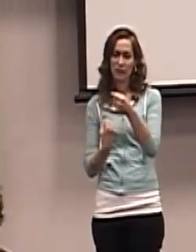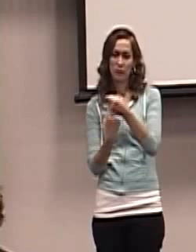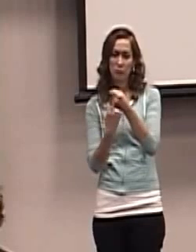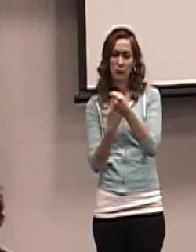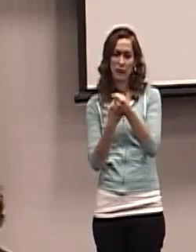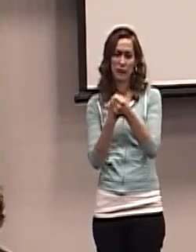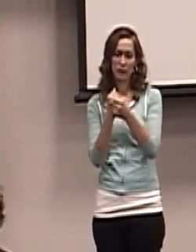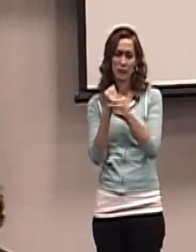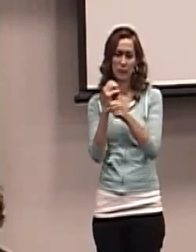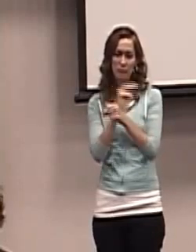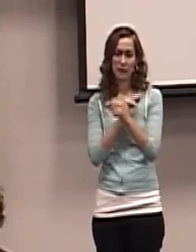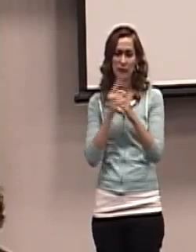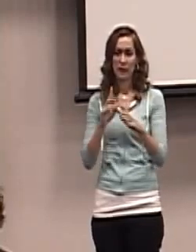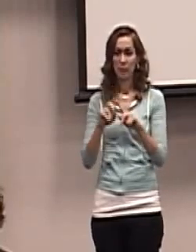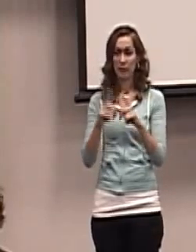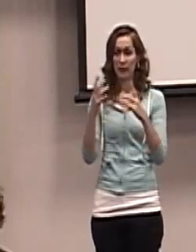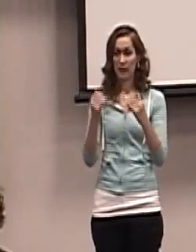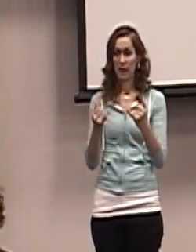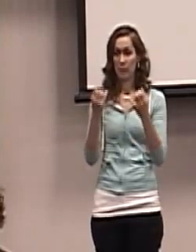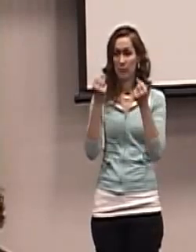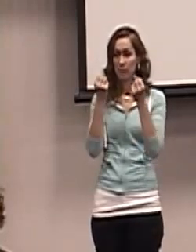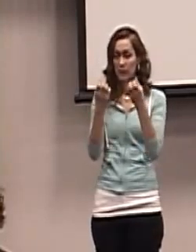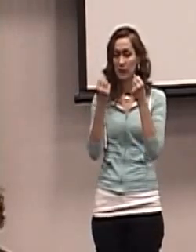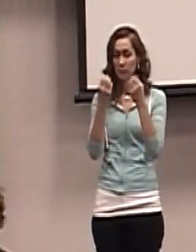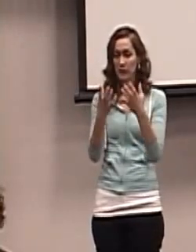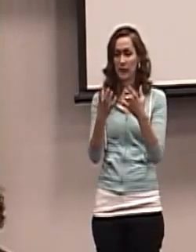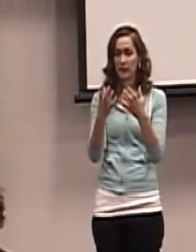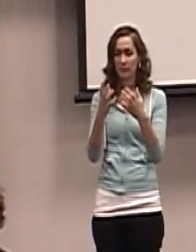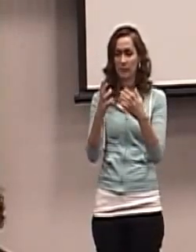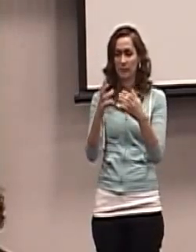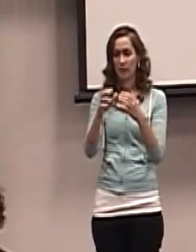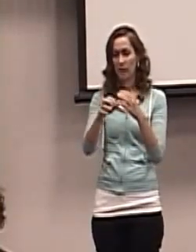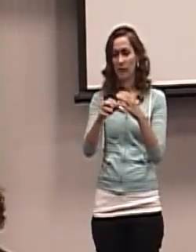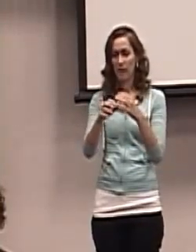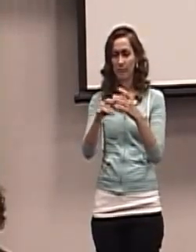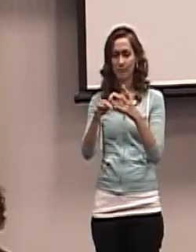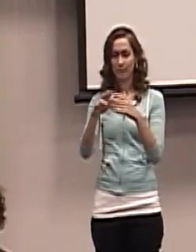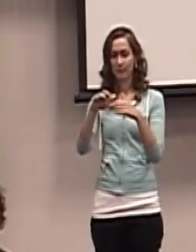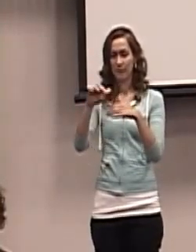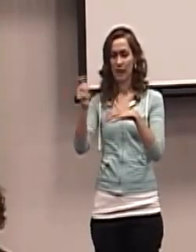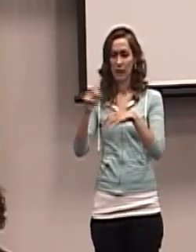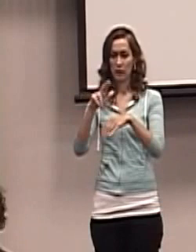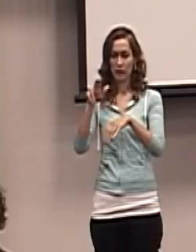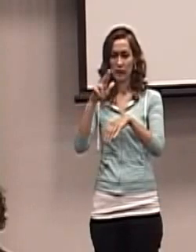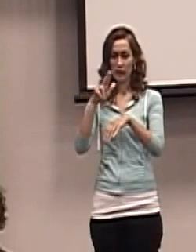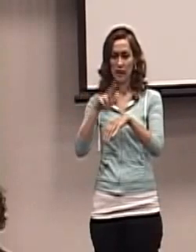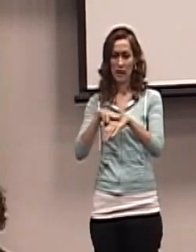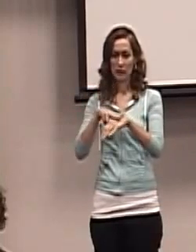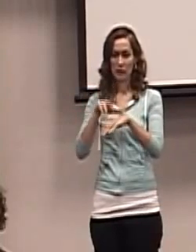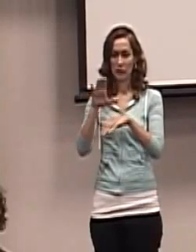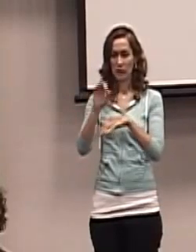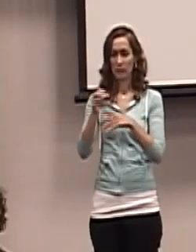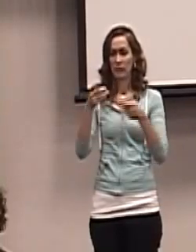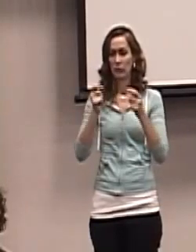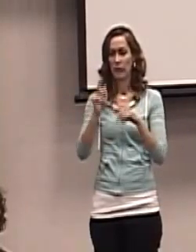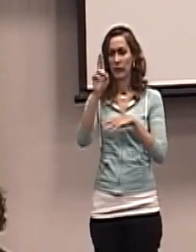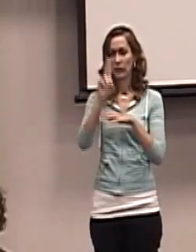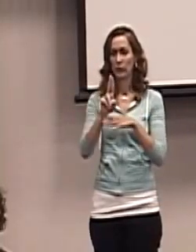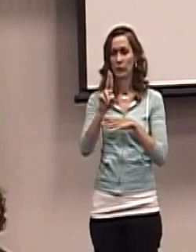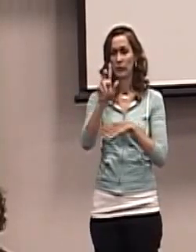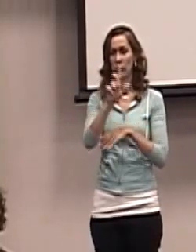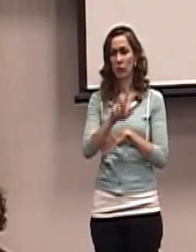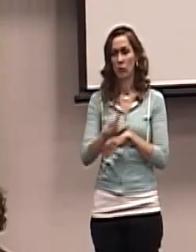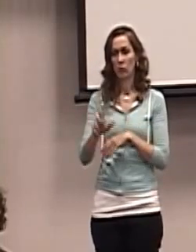of the multinationals now are trying to use the locals as much as they can and not bring in